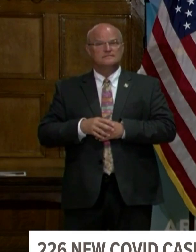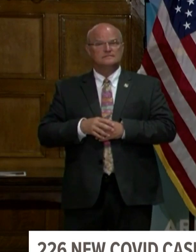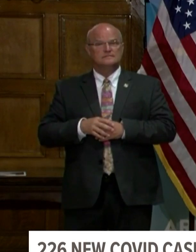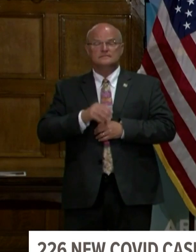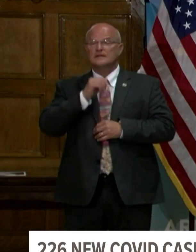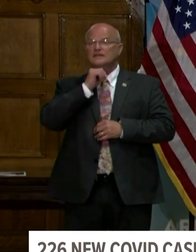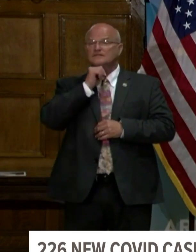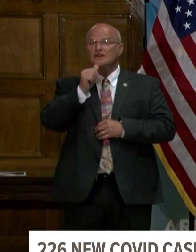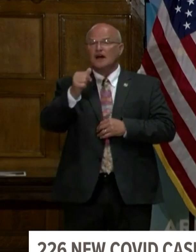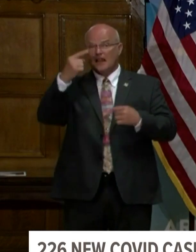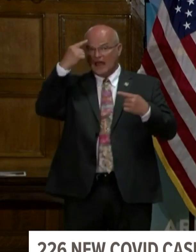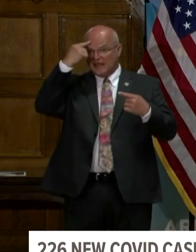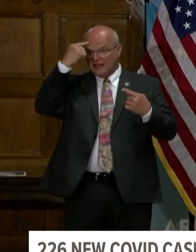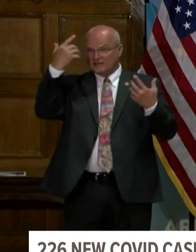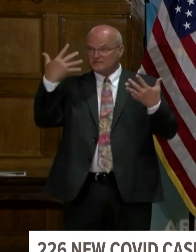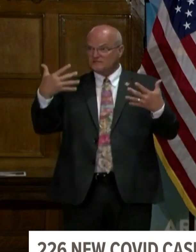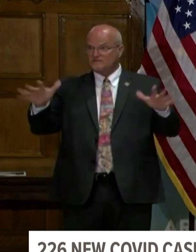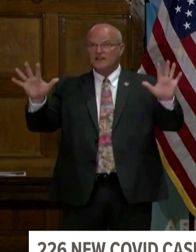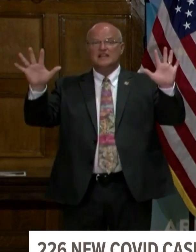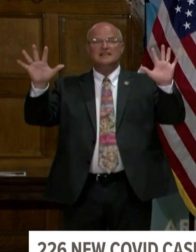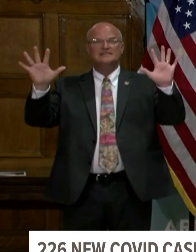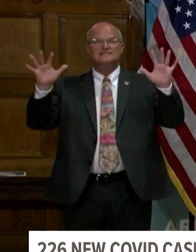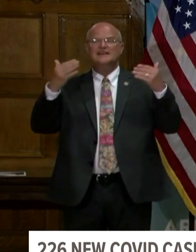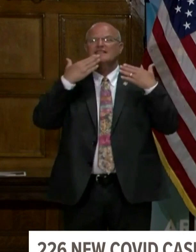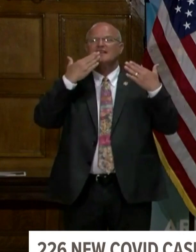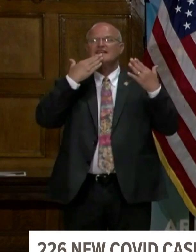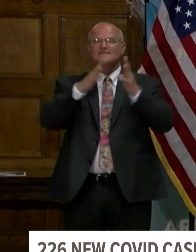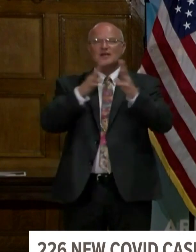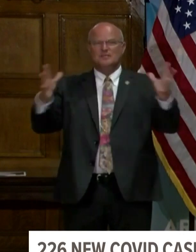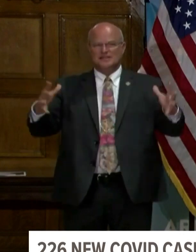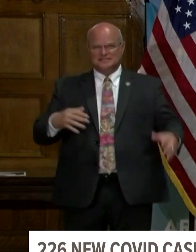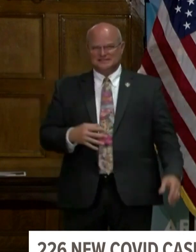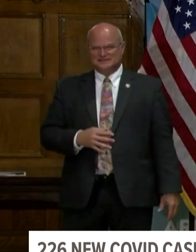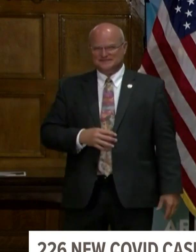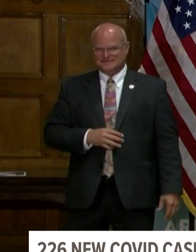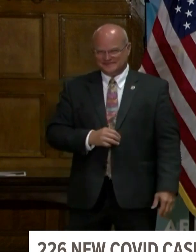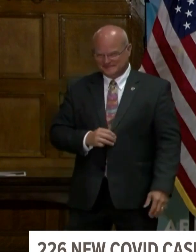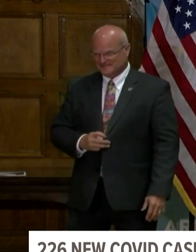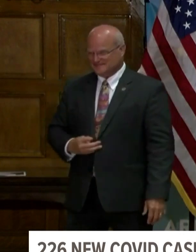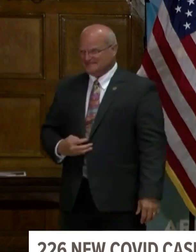If not, I think we're good for today. Thank you all very much.